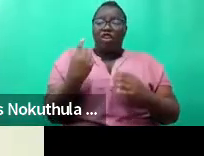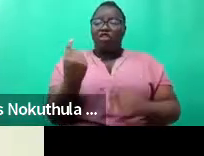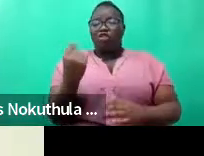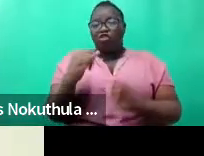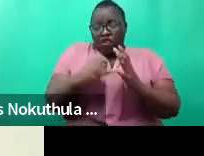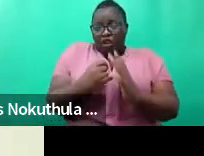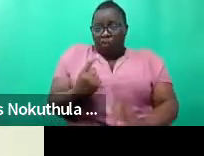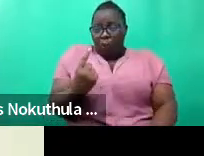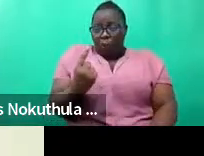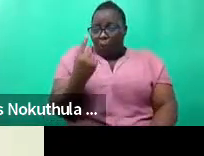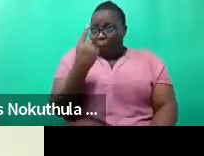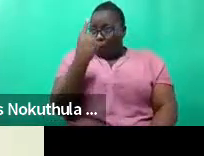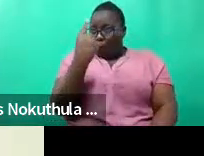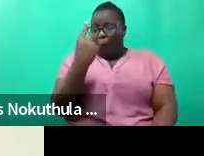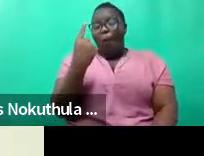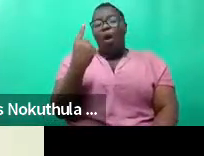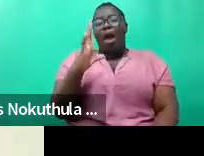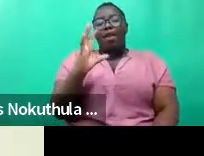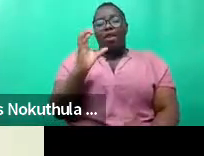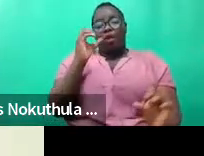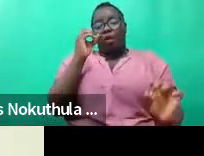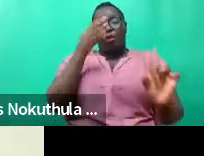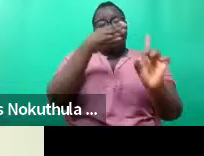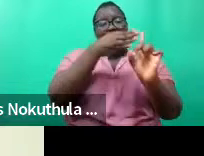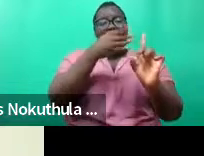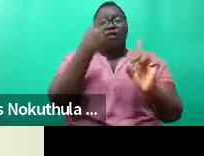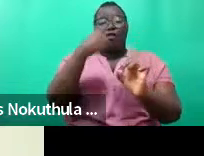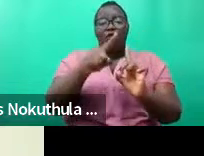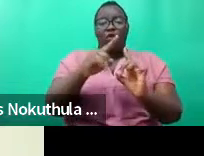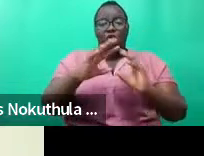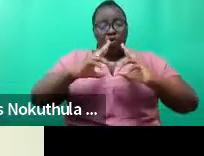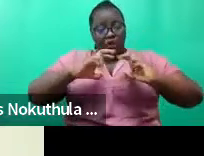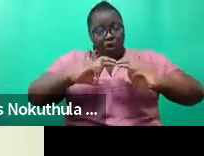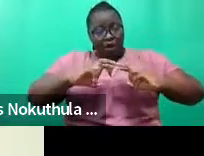one objective for the study. We